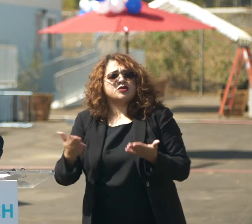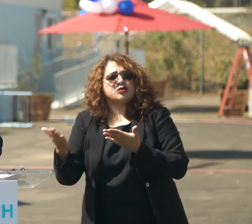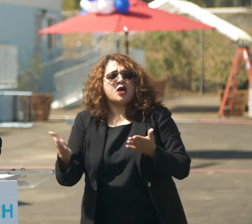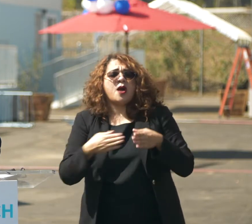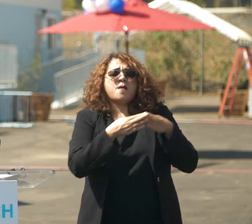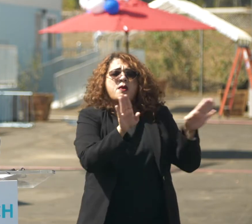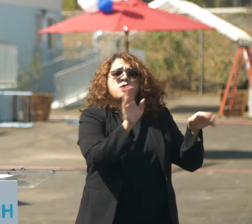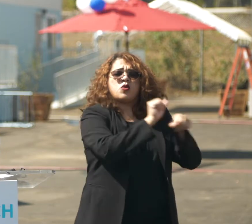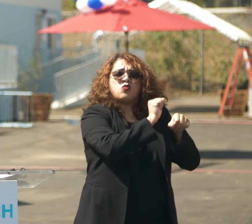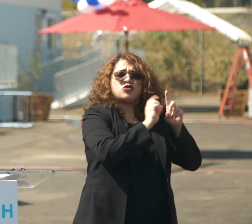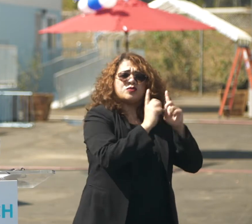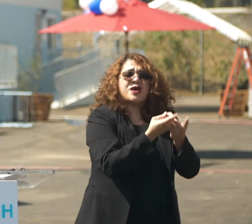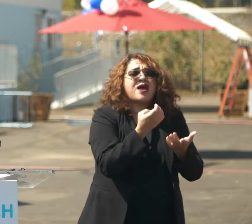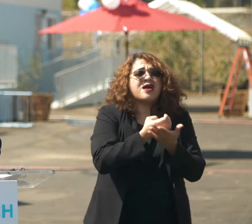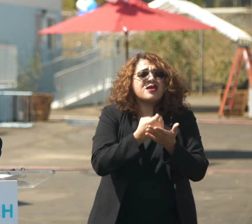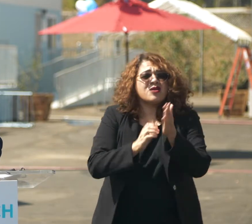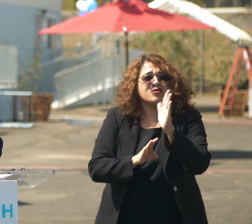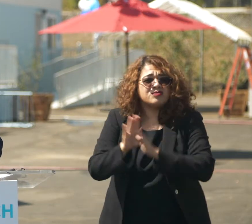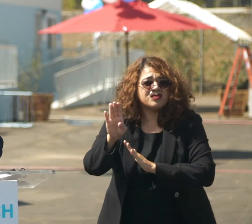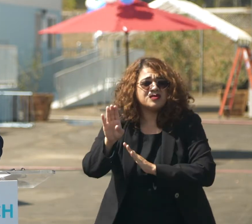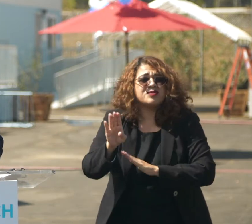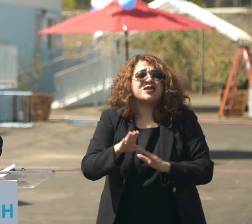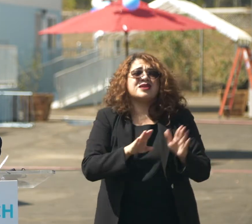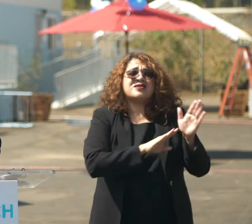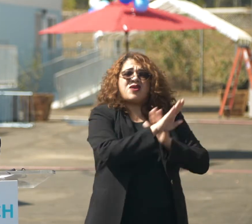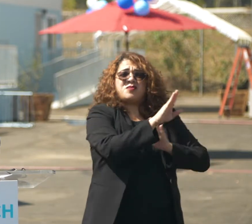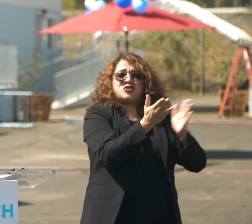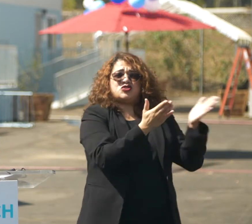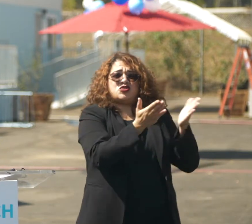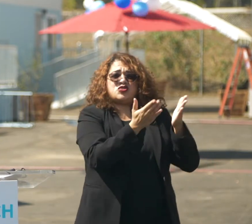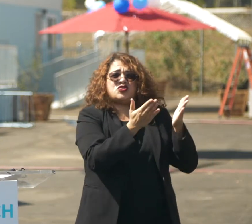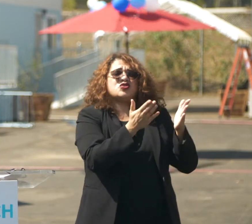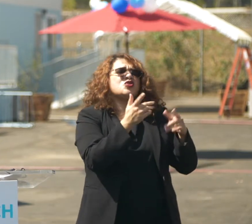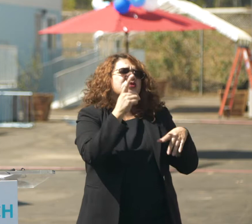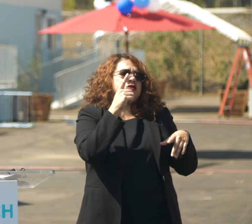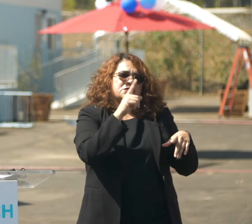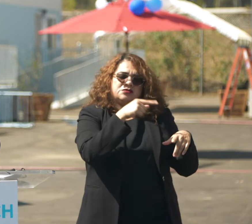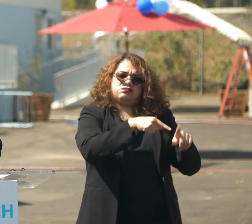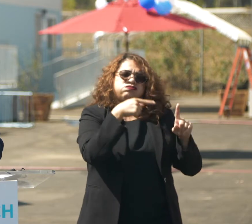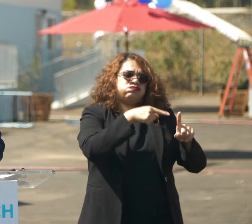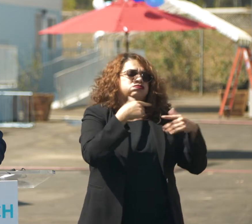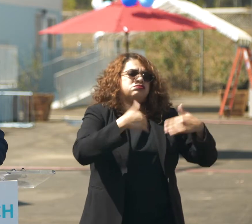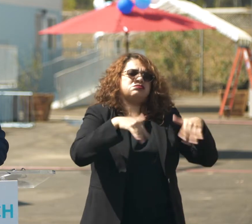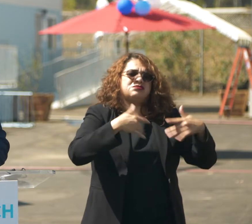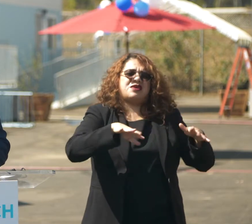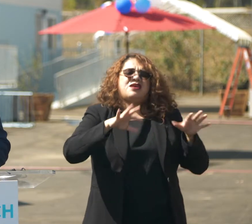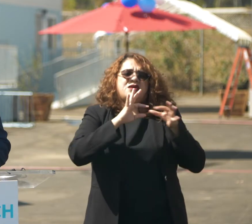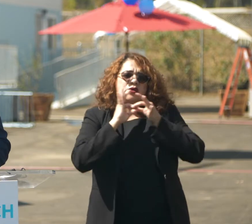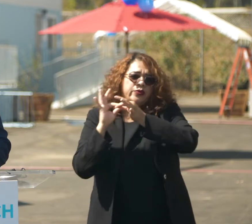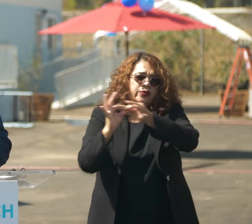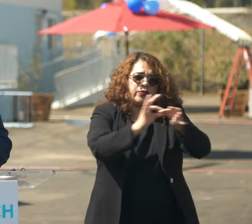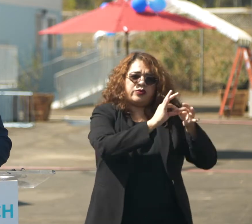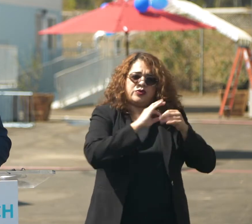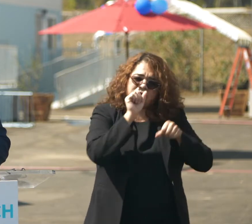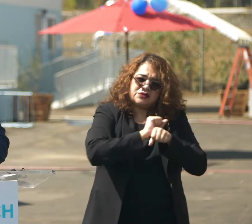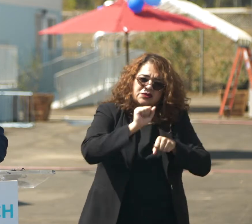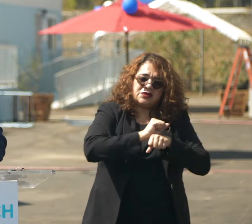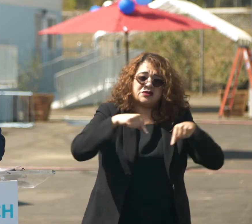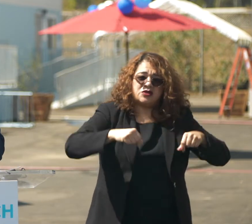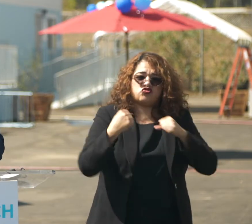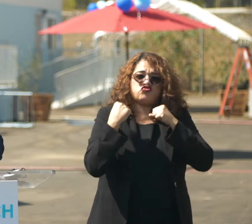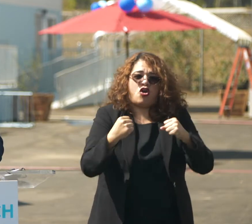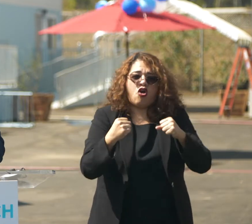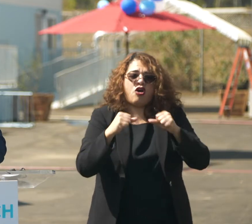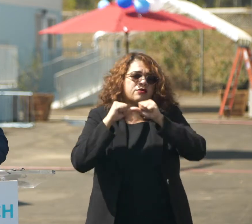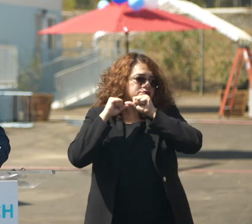Works Department, Economic Development Department, and Development Services for their work daily in ensuring that this project will help us to build a stronger